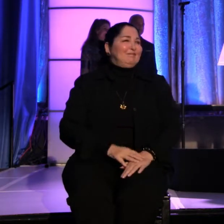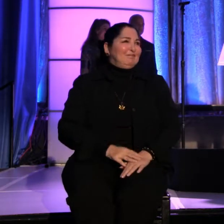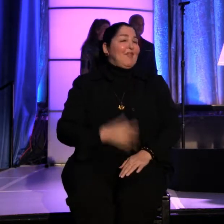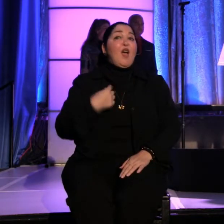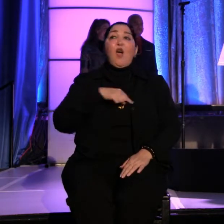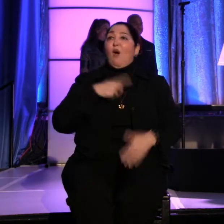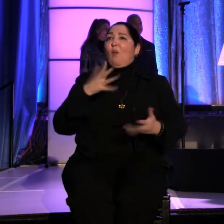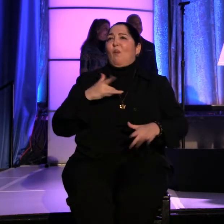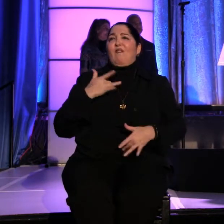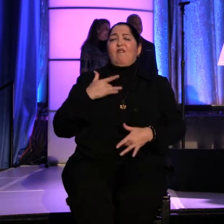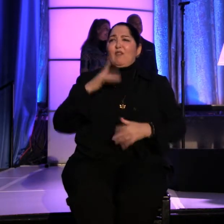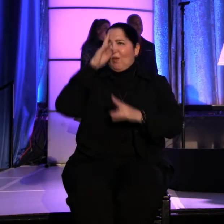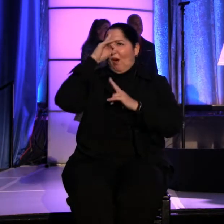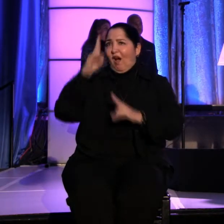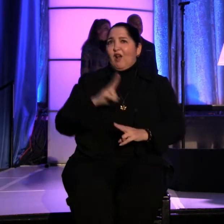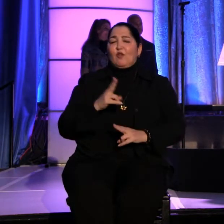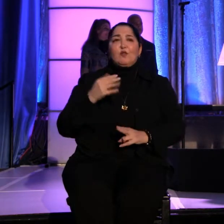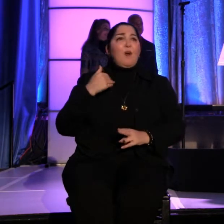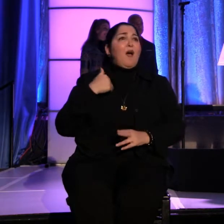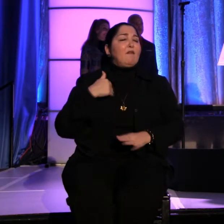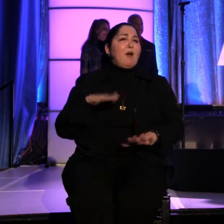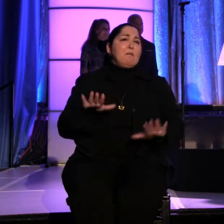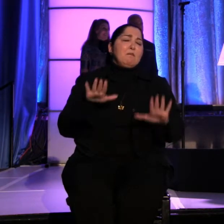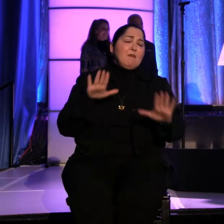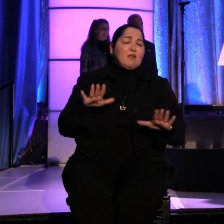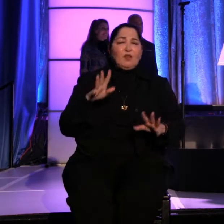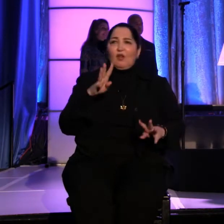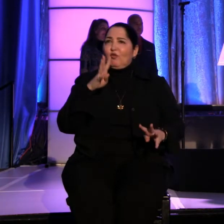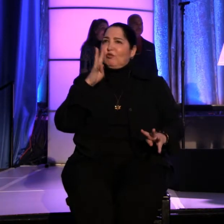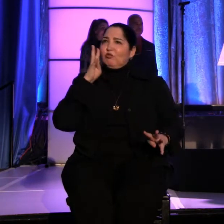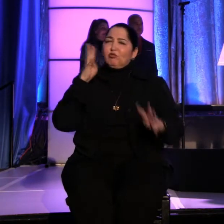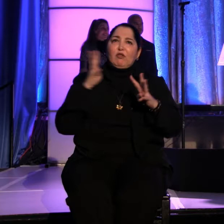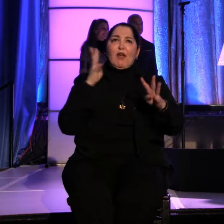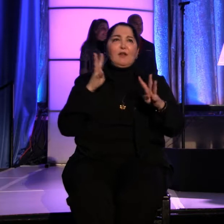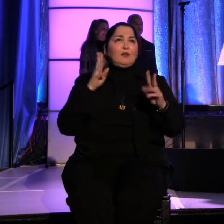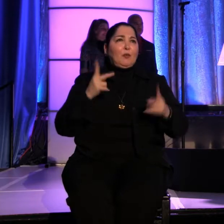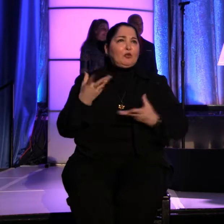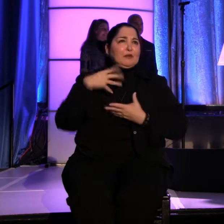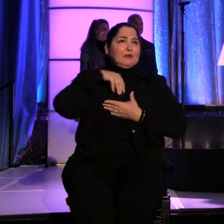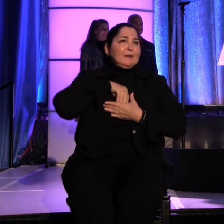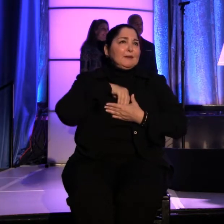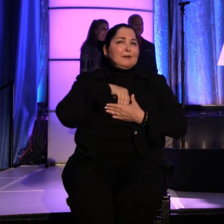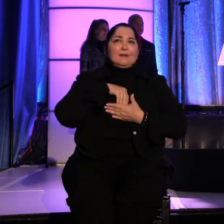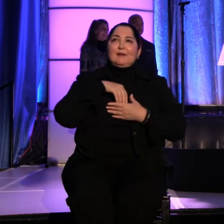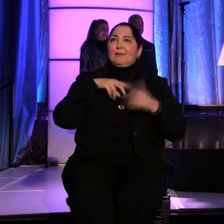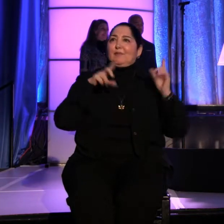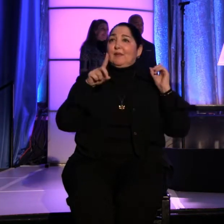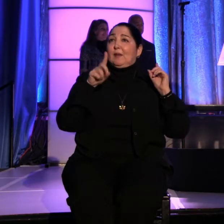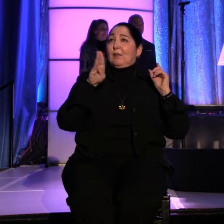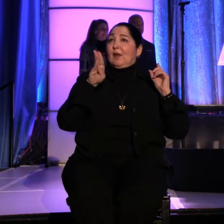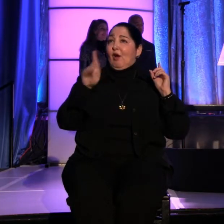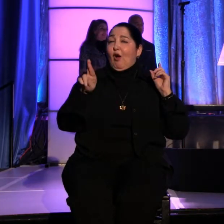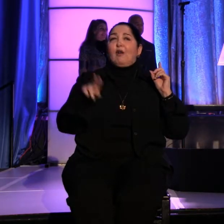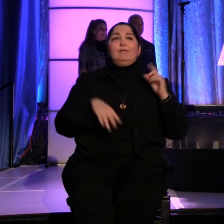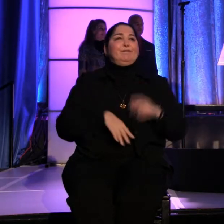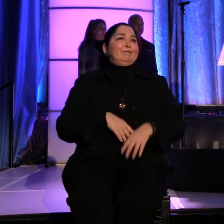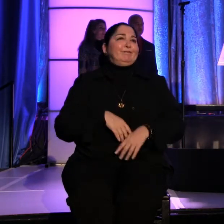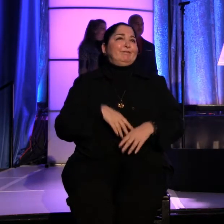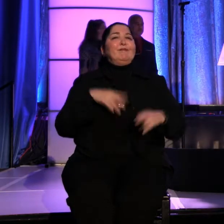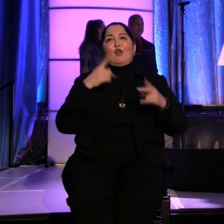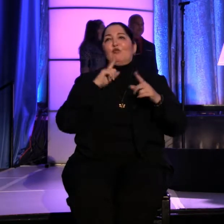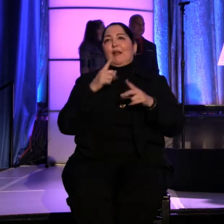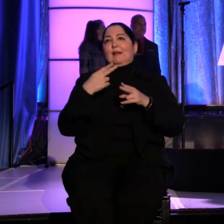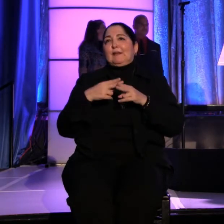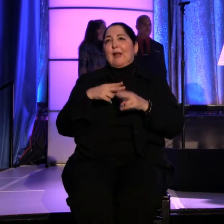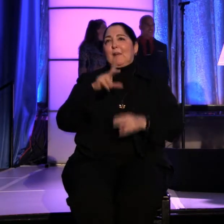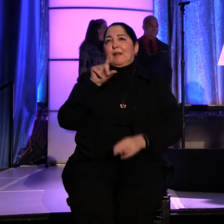to have the input of the amazing creative talent that is DBR, also known as Daniel Bernard